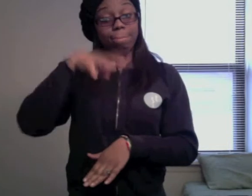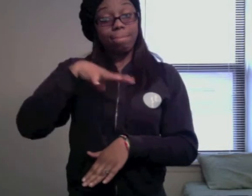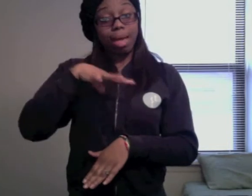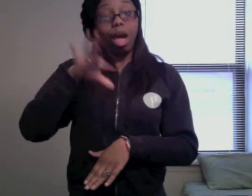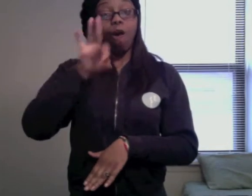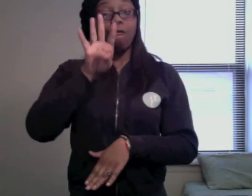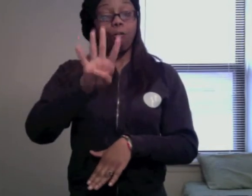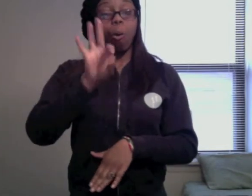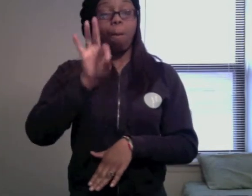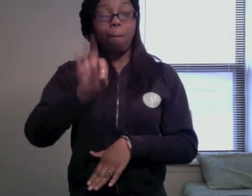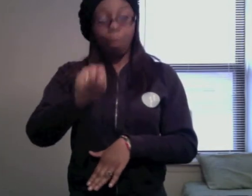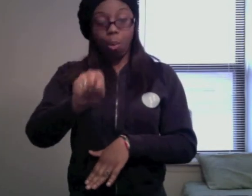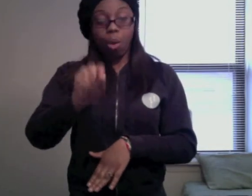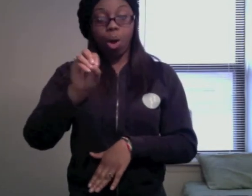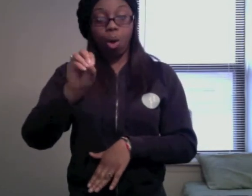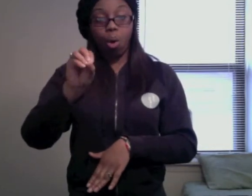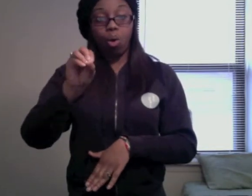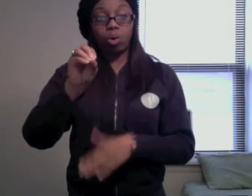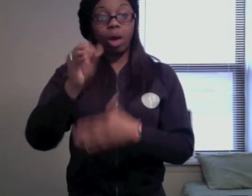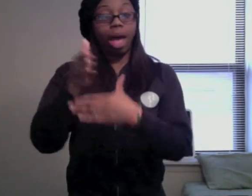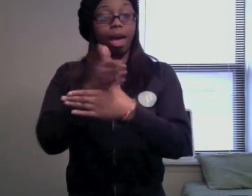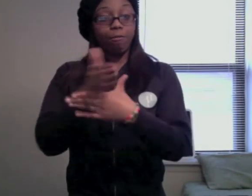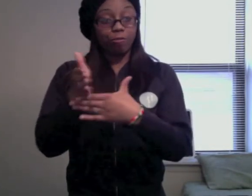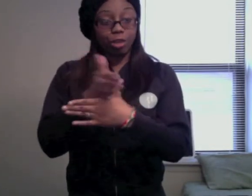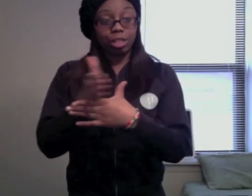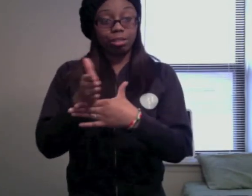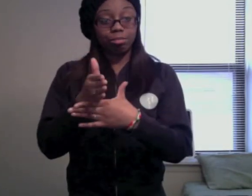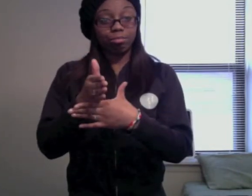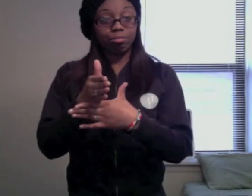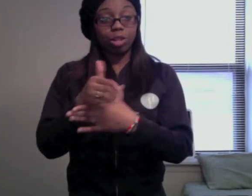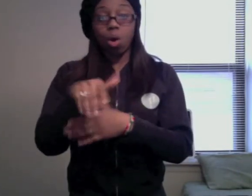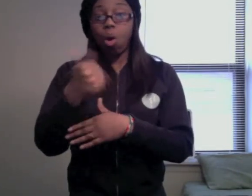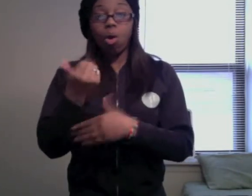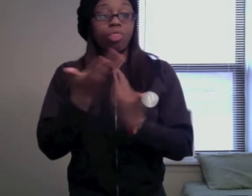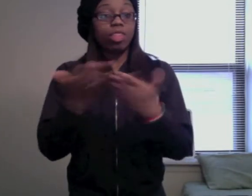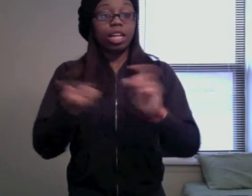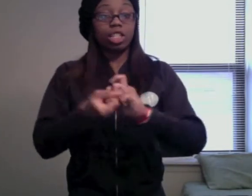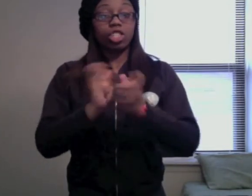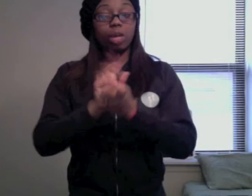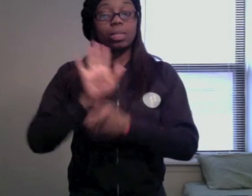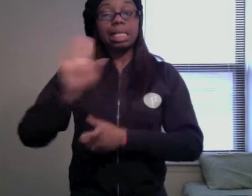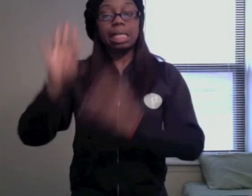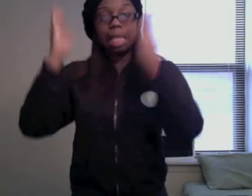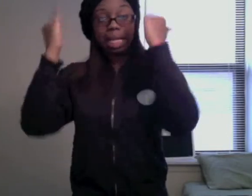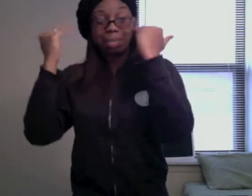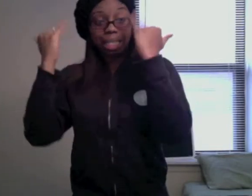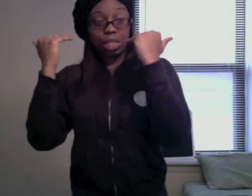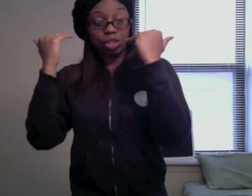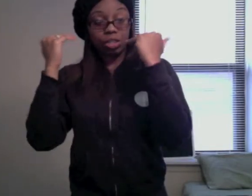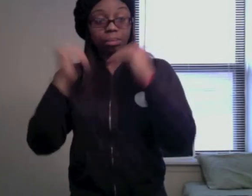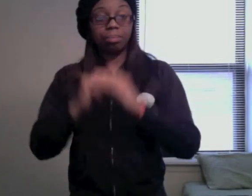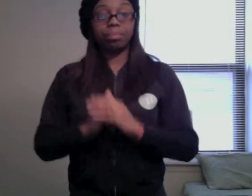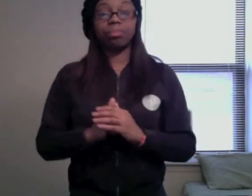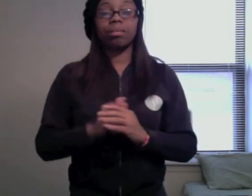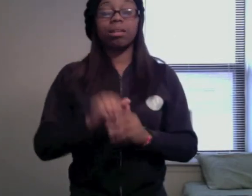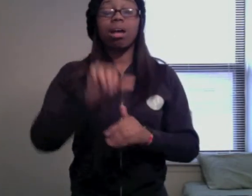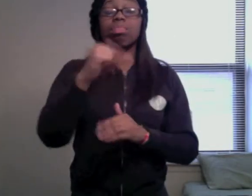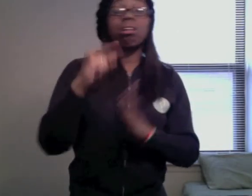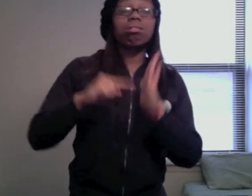point average. The only thing that had changed were his expectations. Another example of how